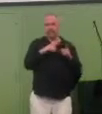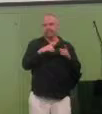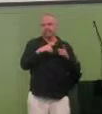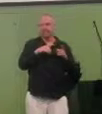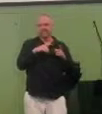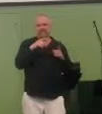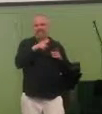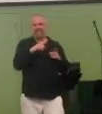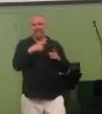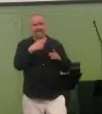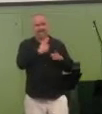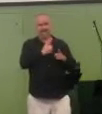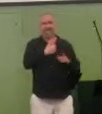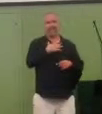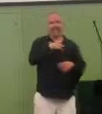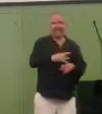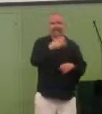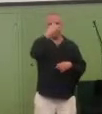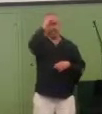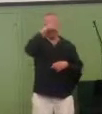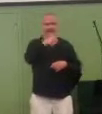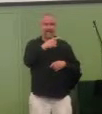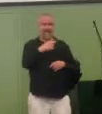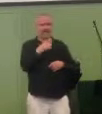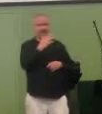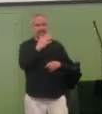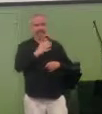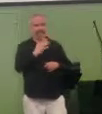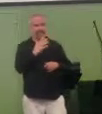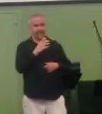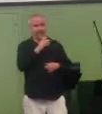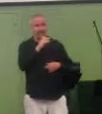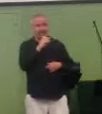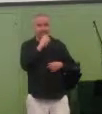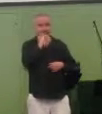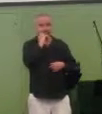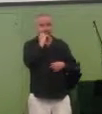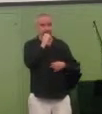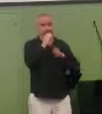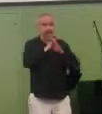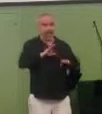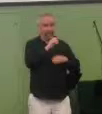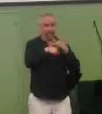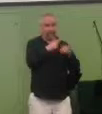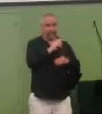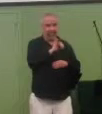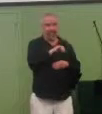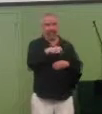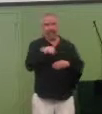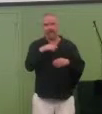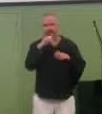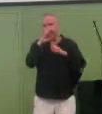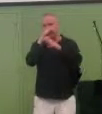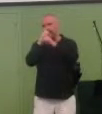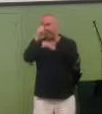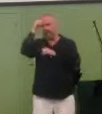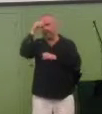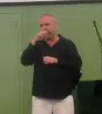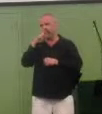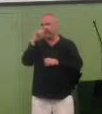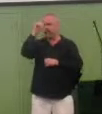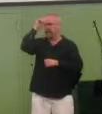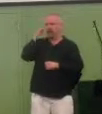was not at all apologetic about his preference for men and masculinity. His adoration of male beauty